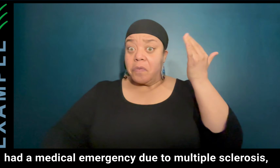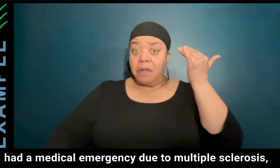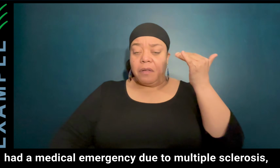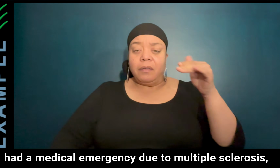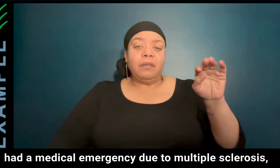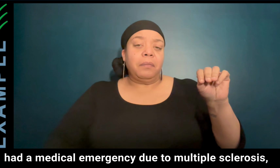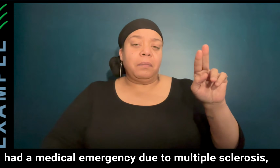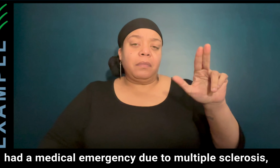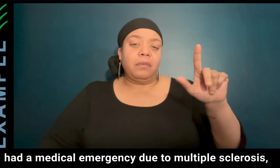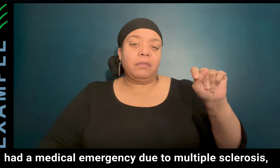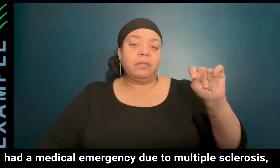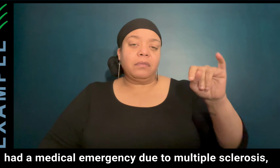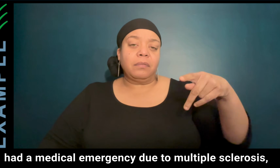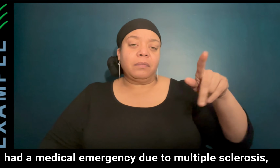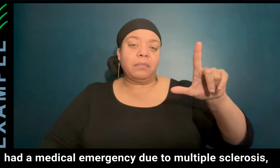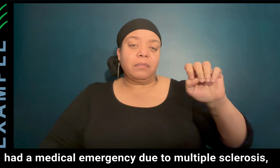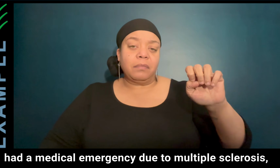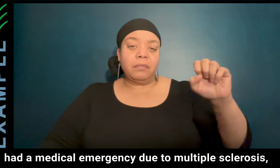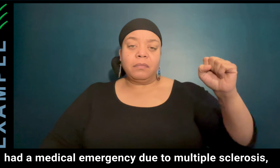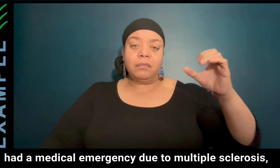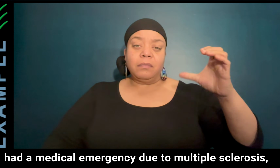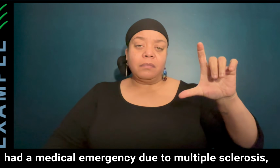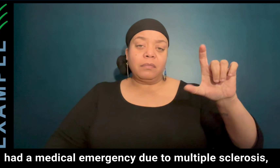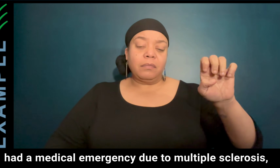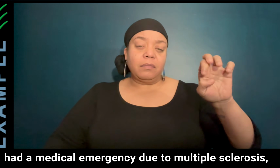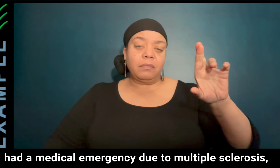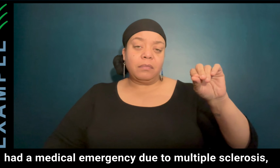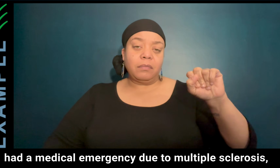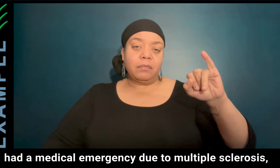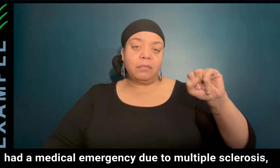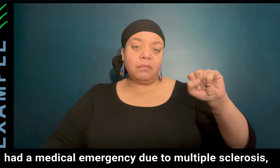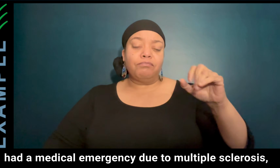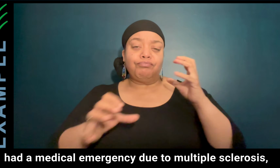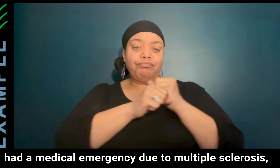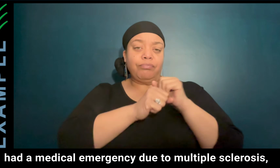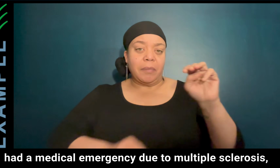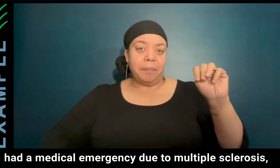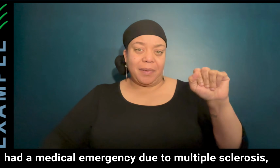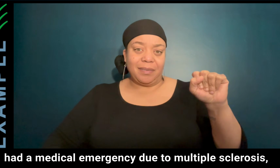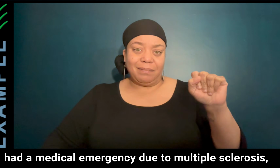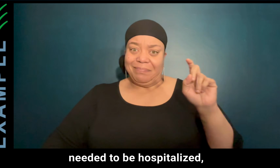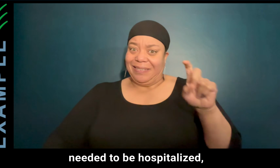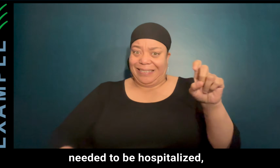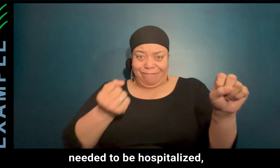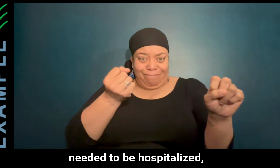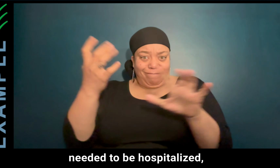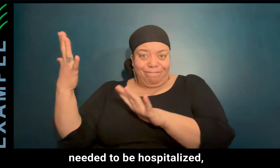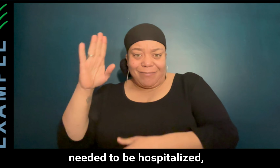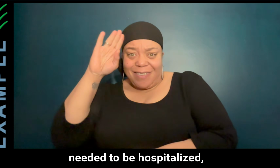medical emergency due to multiple sclerosis needed to be